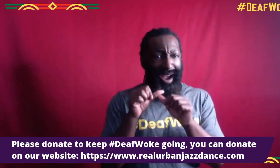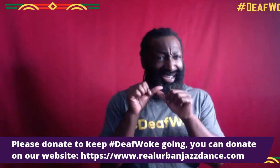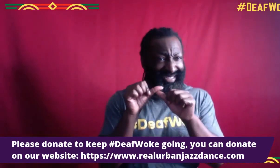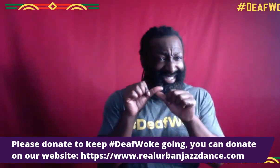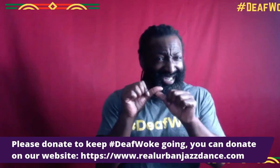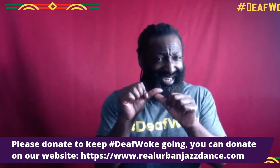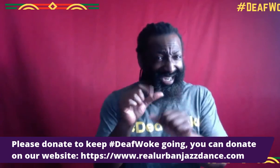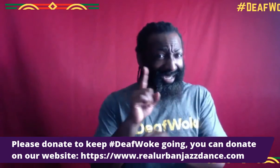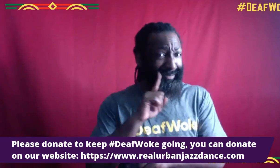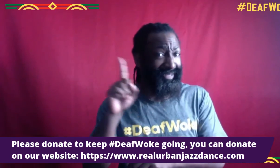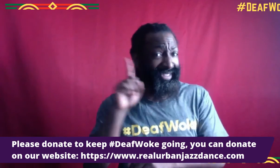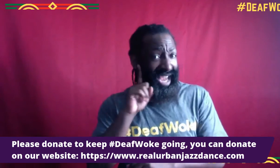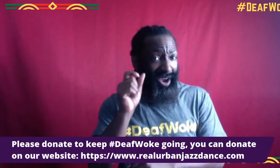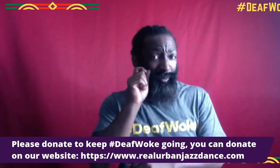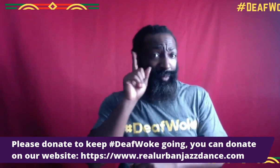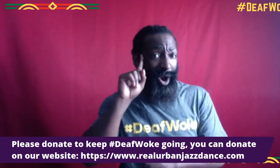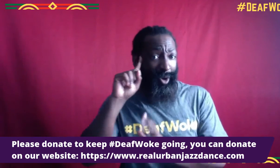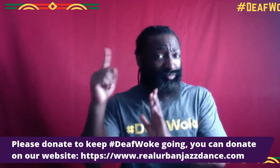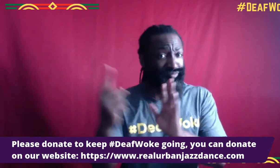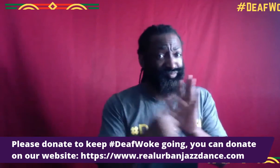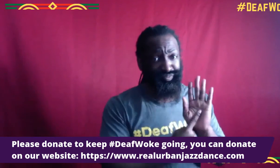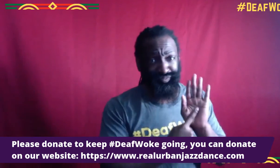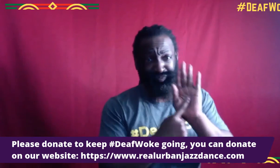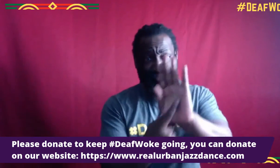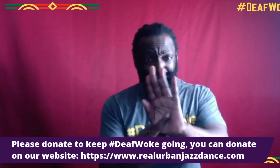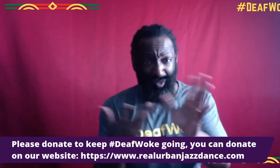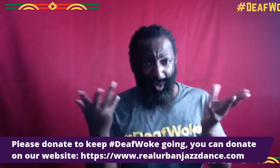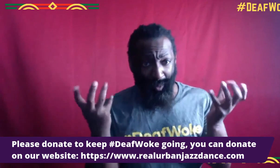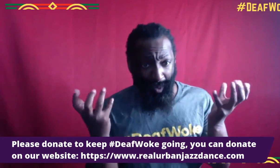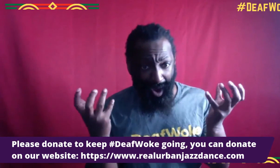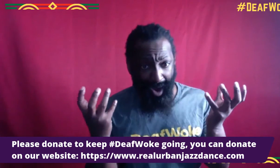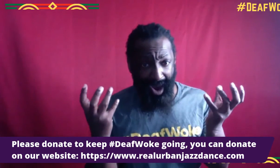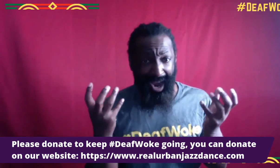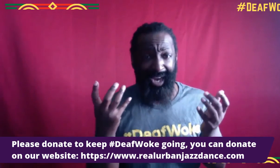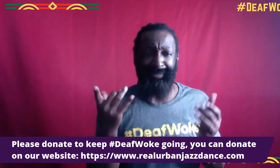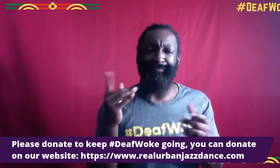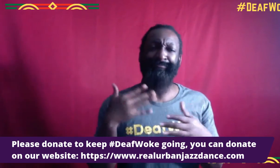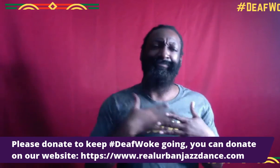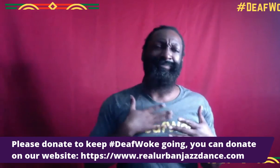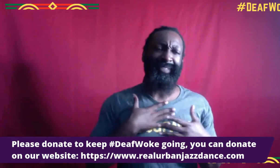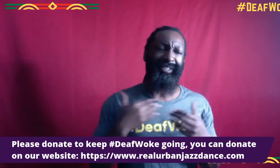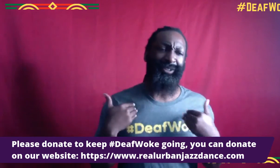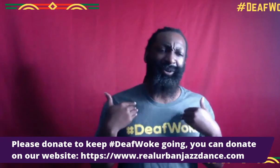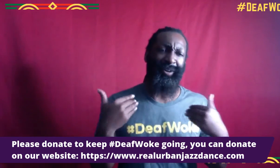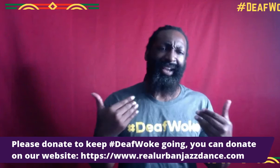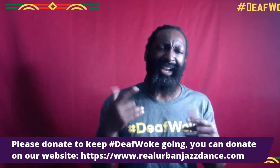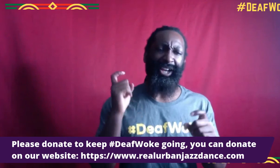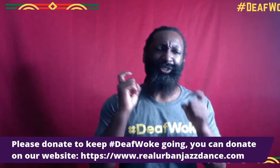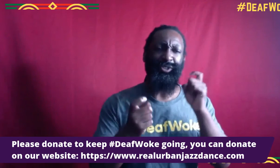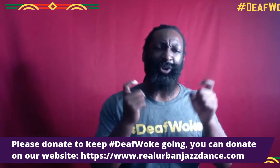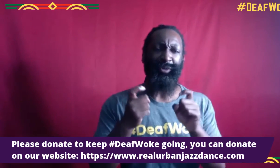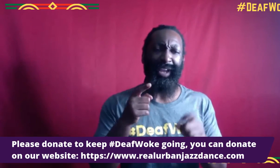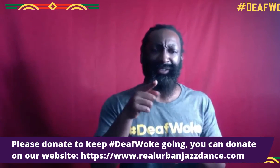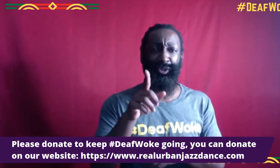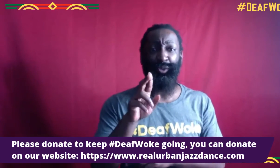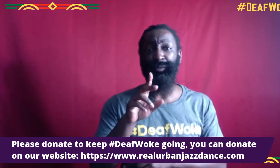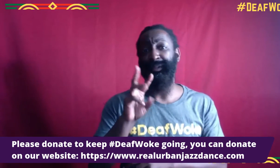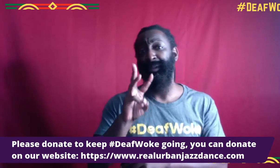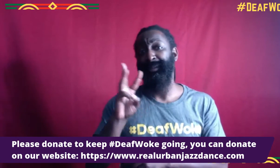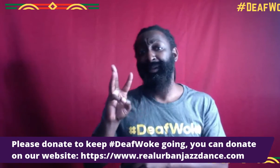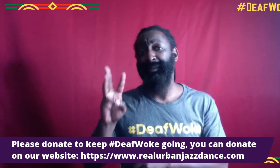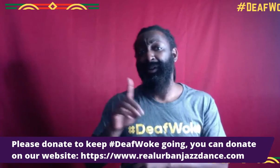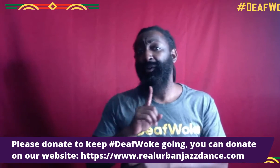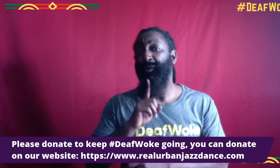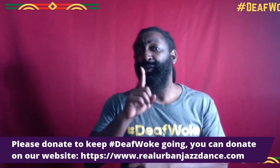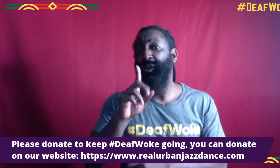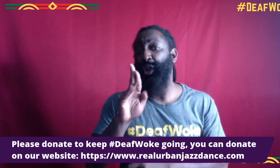I want to let you know, if you want this show, Deaf Woke, you want it to keep going, please go